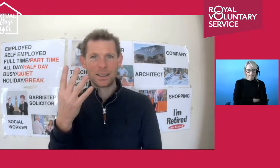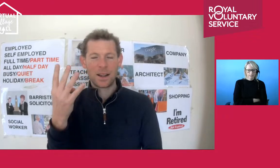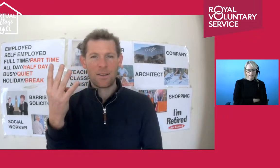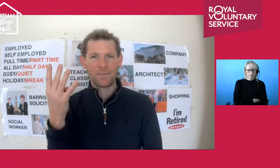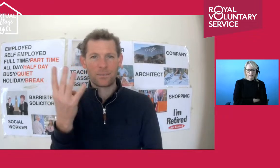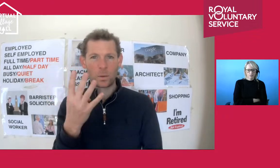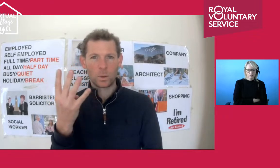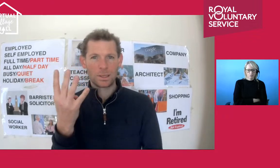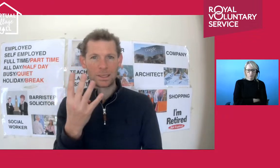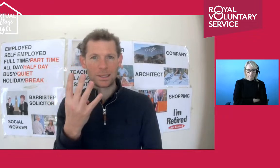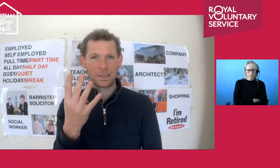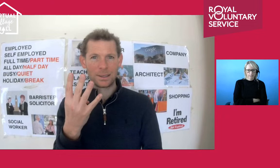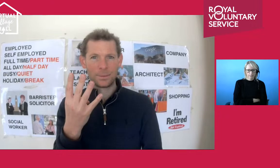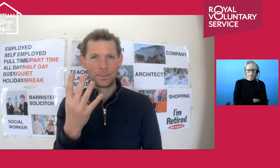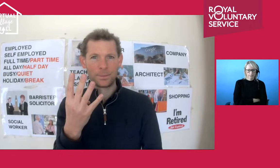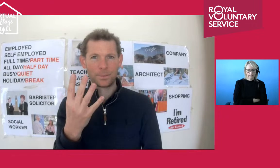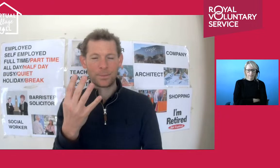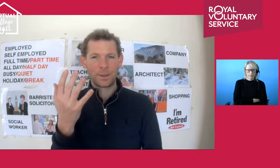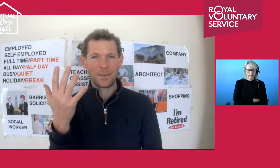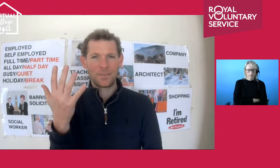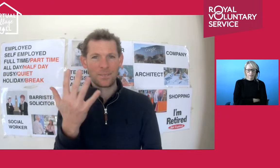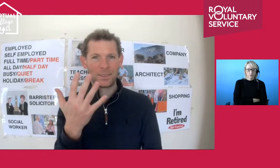13, 14,